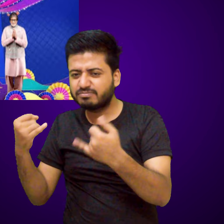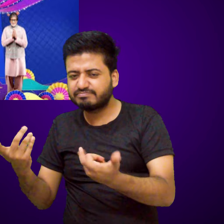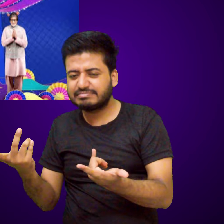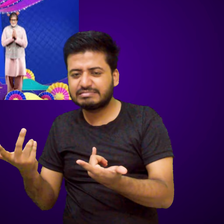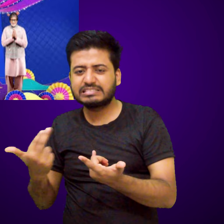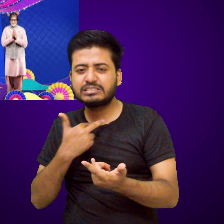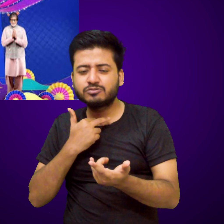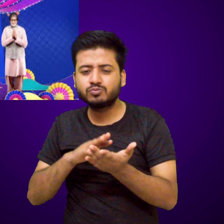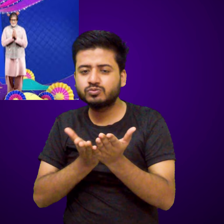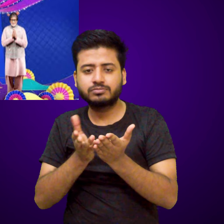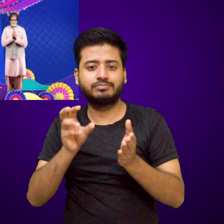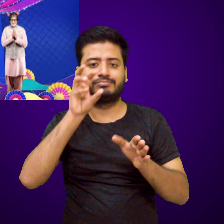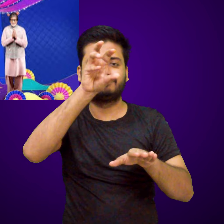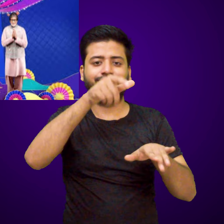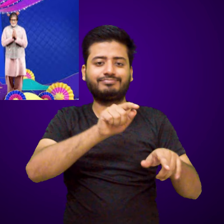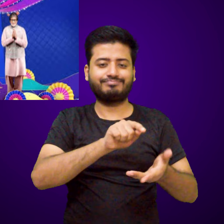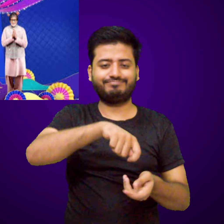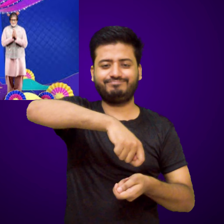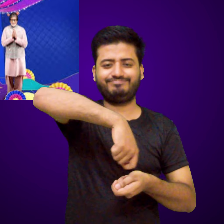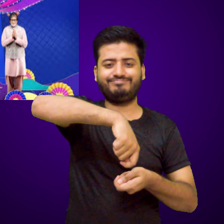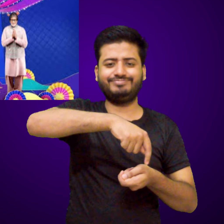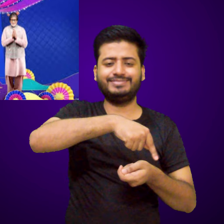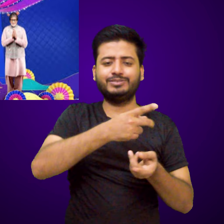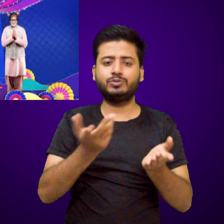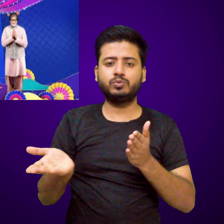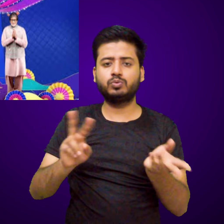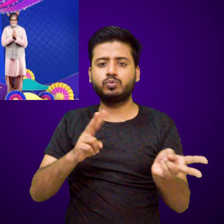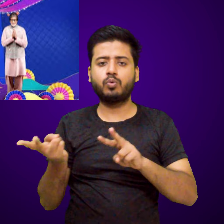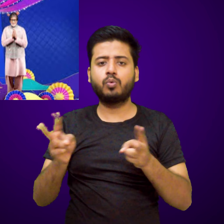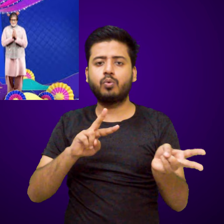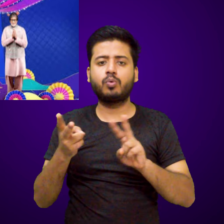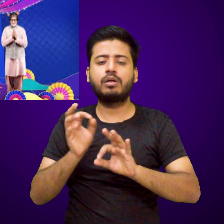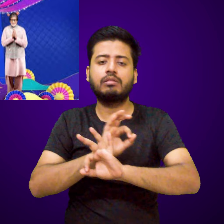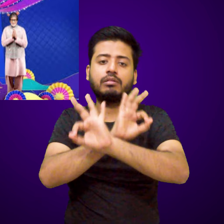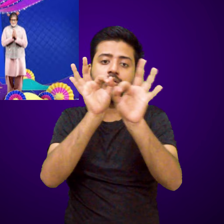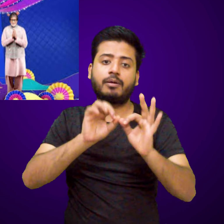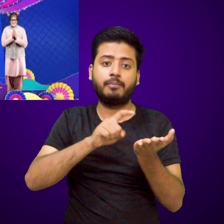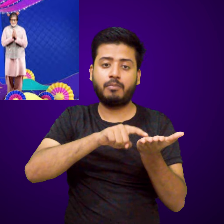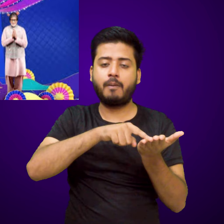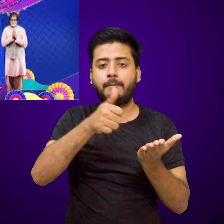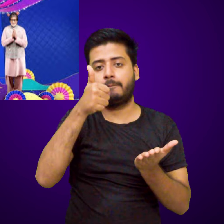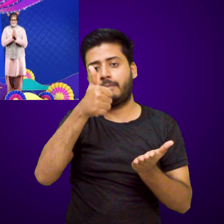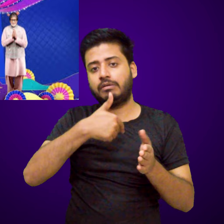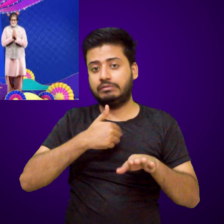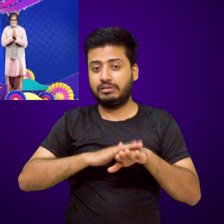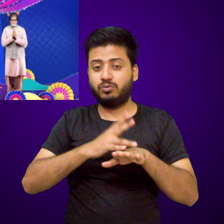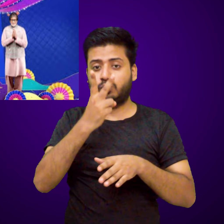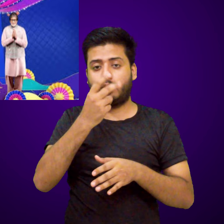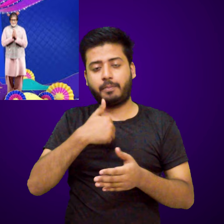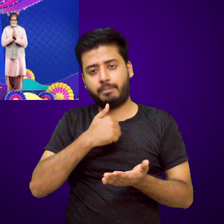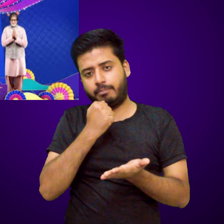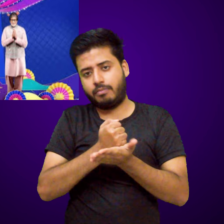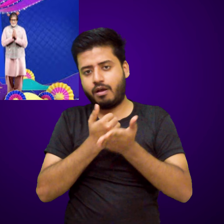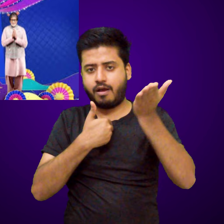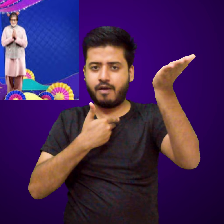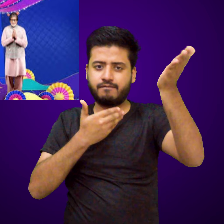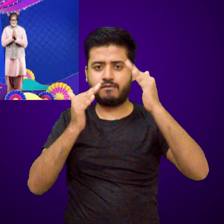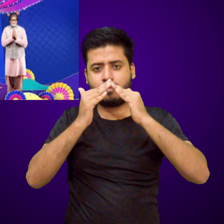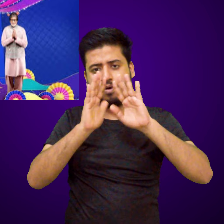E5, E6, on the display to indicate a specific problem. E0, no pan detected. E5 or